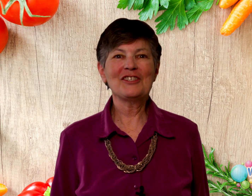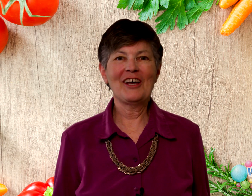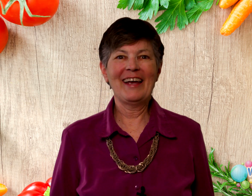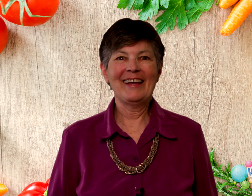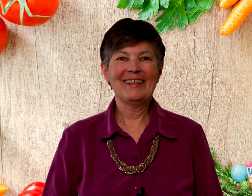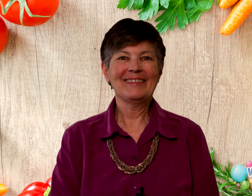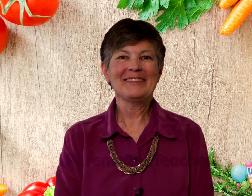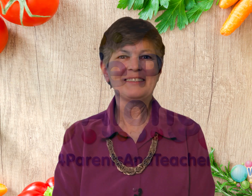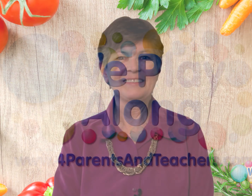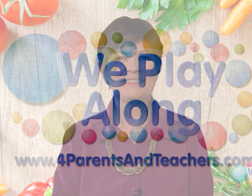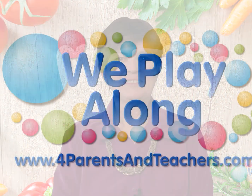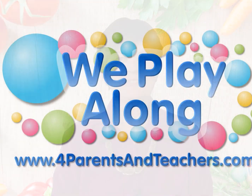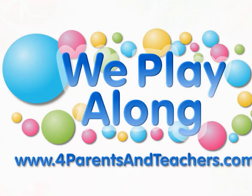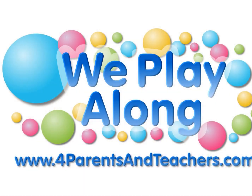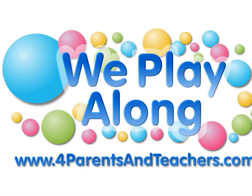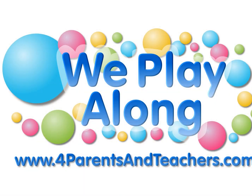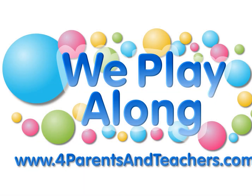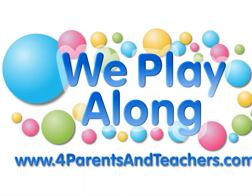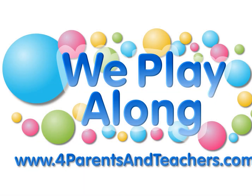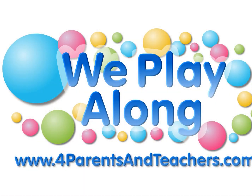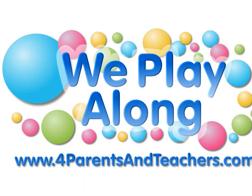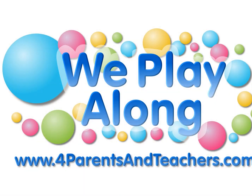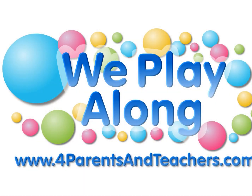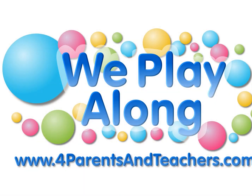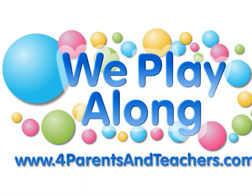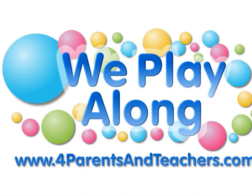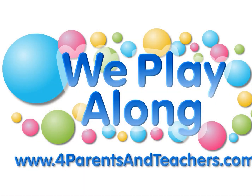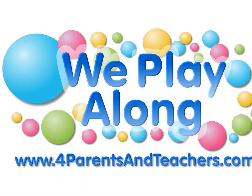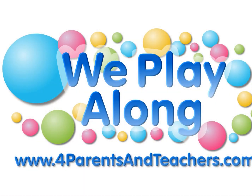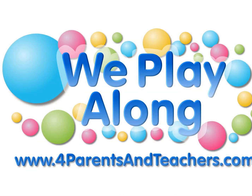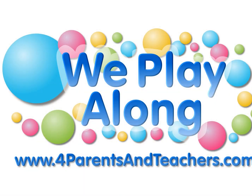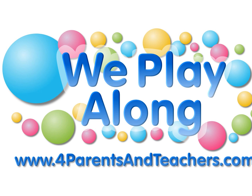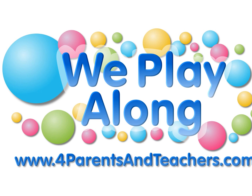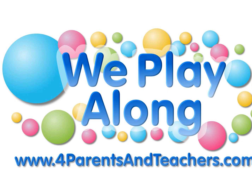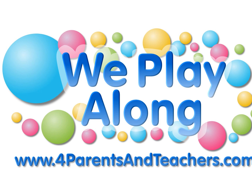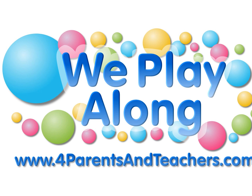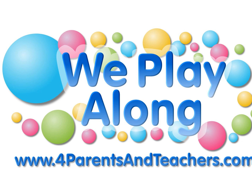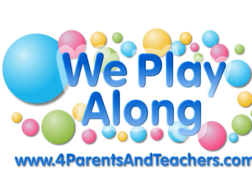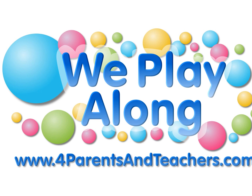and signing. Play, play, play along. Come on and play along. Play, play.